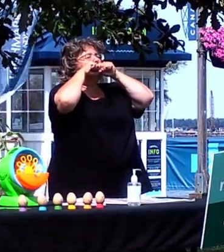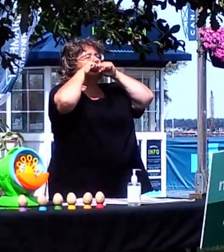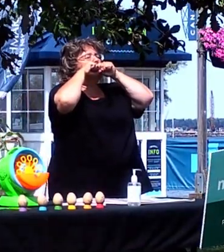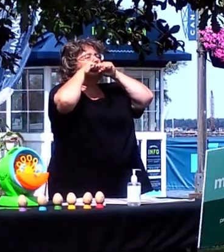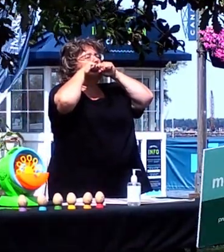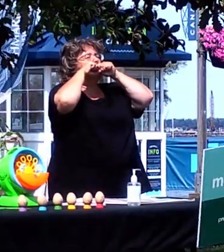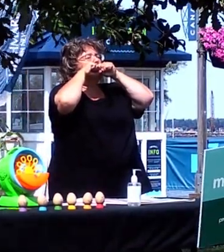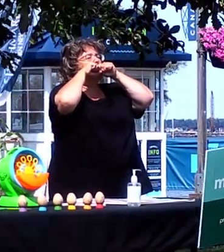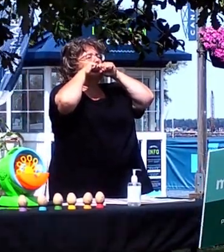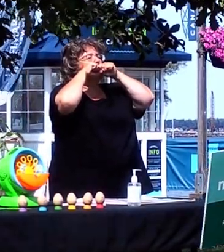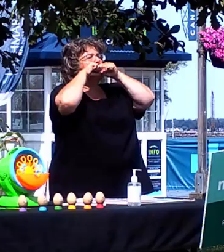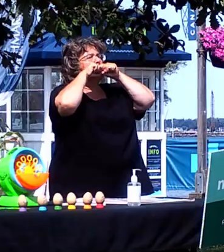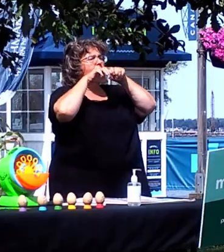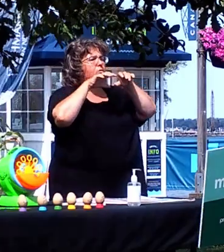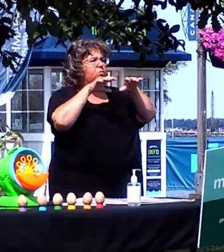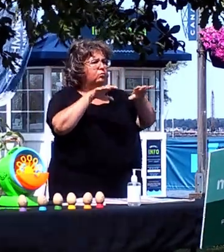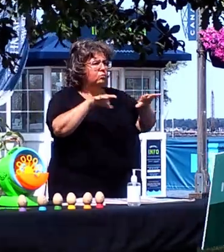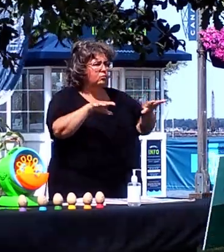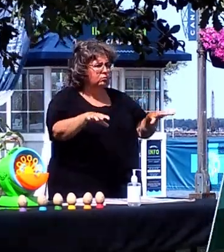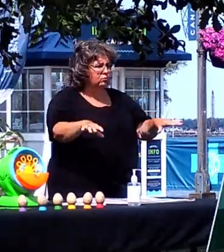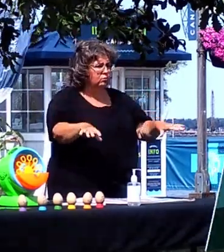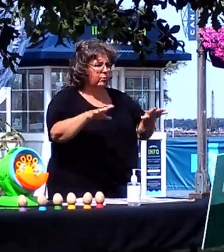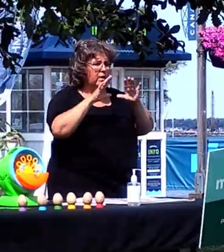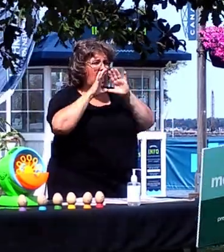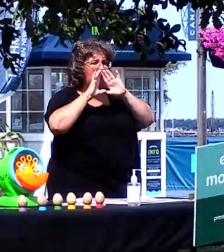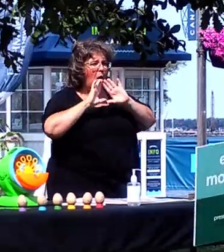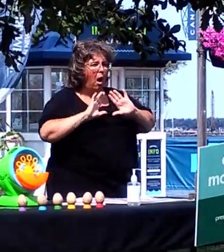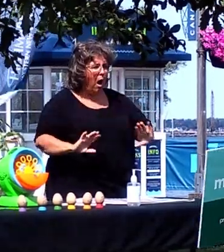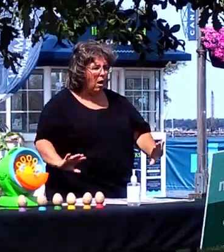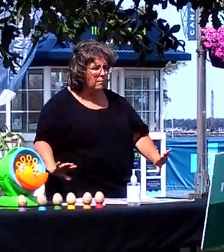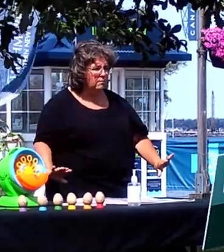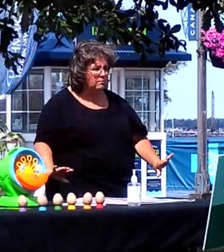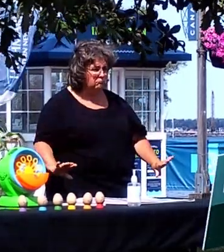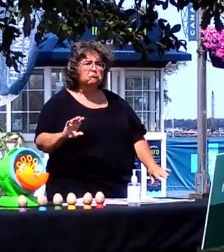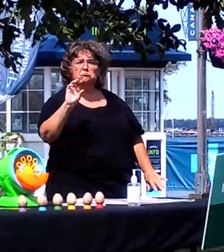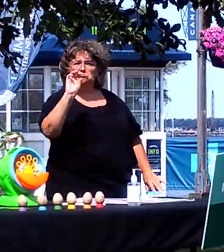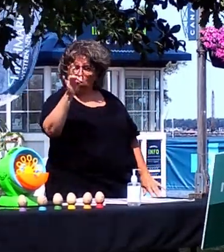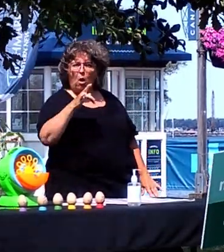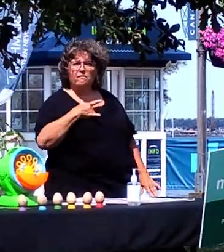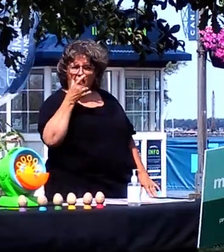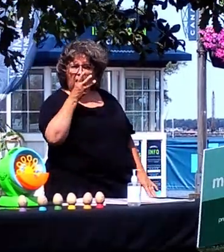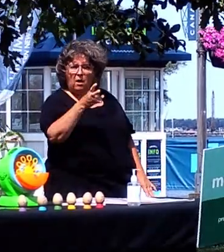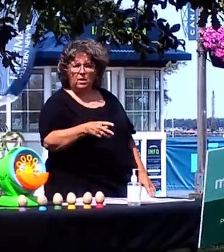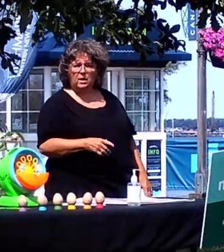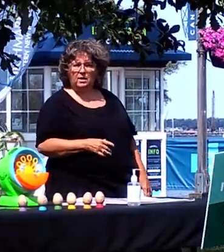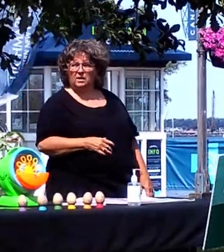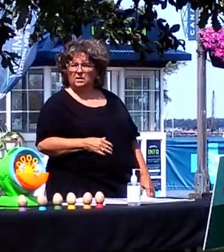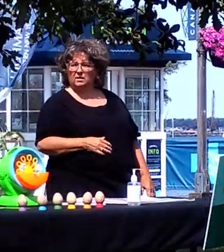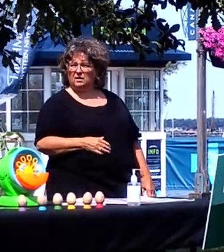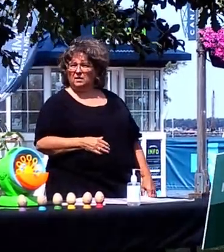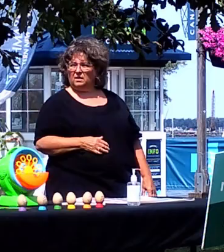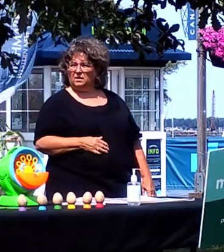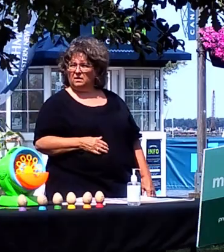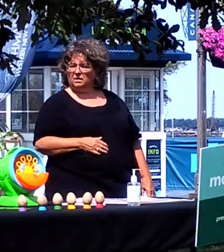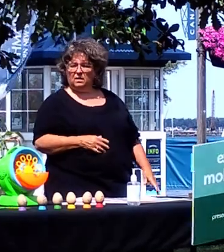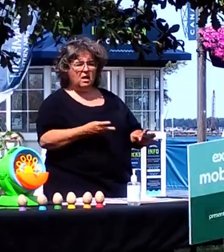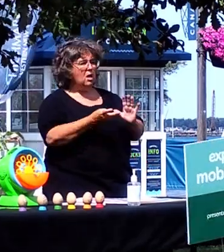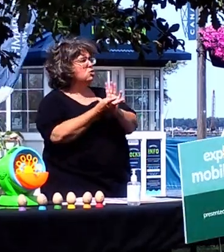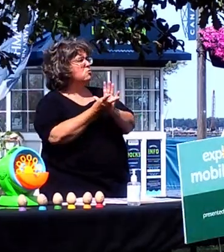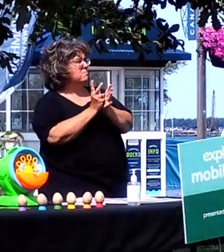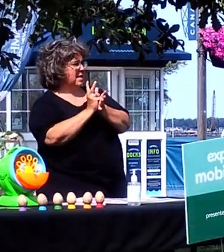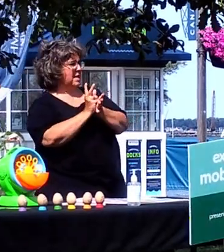Big breaths help me calm down when I'm feeling mad, angry, or frustrated, and it's okay to feel those feelings. In a couple of